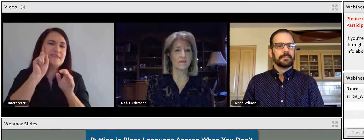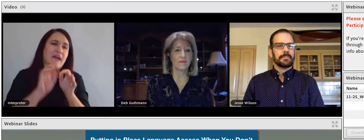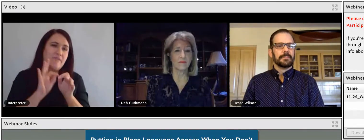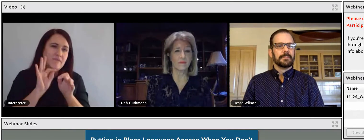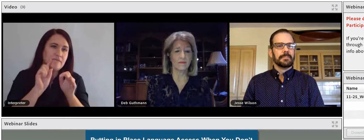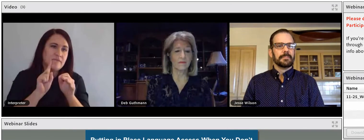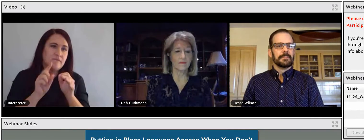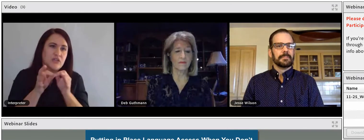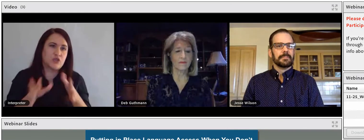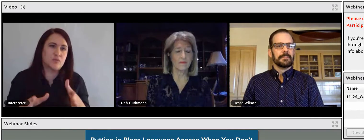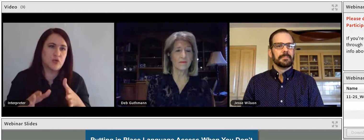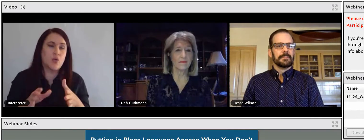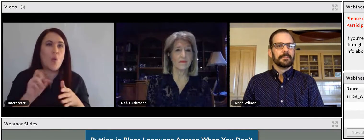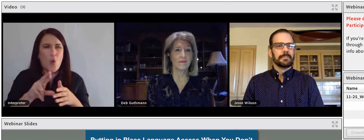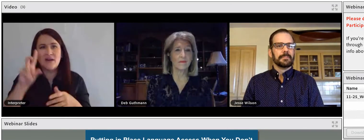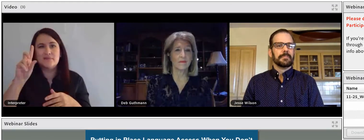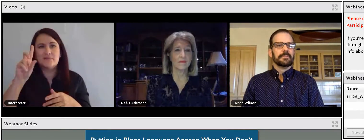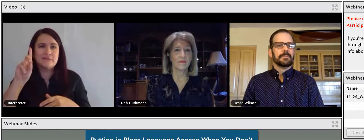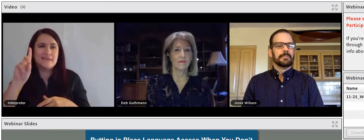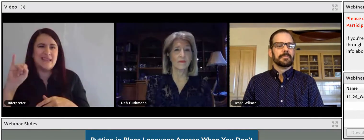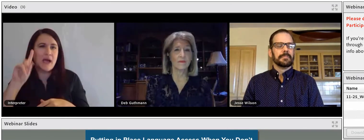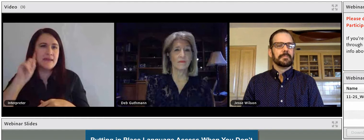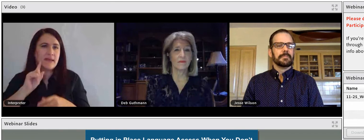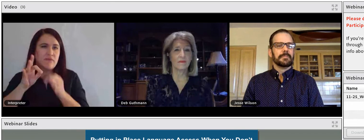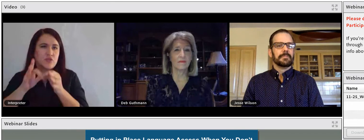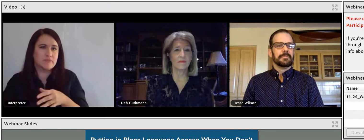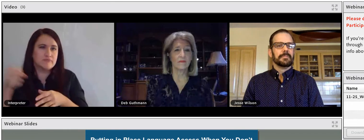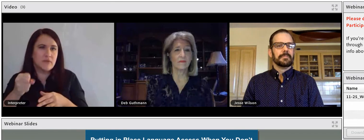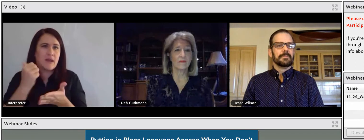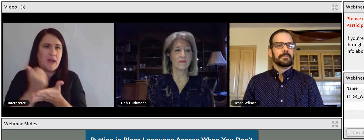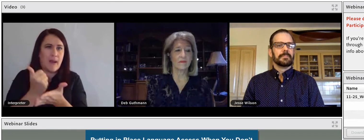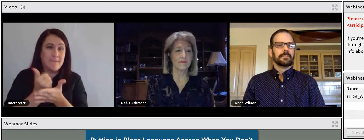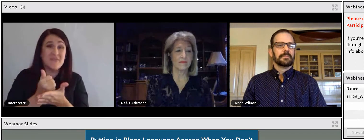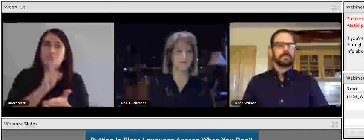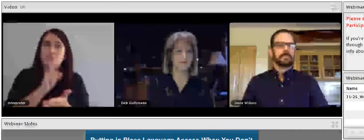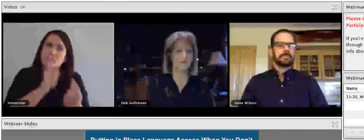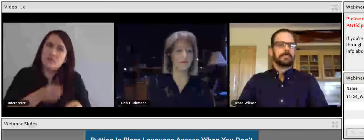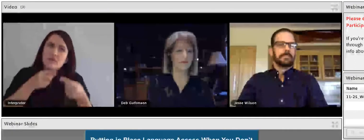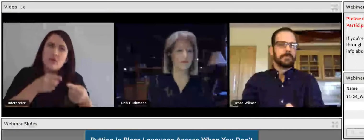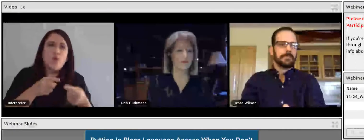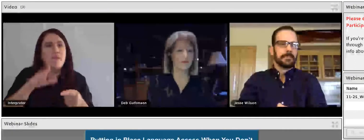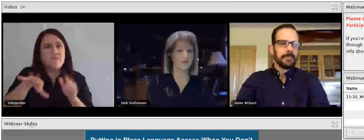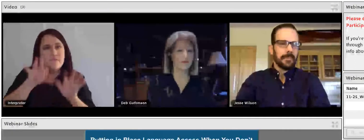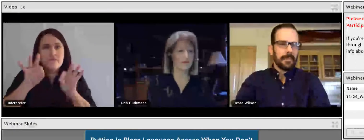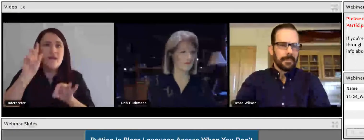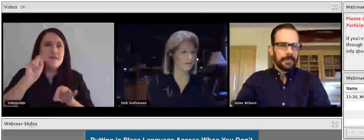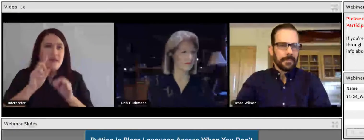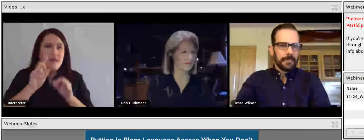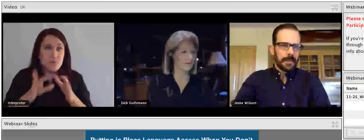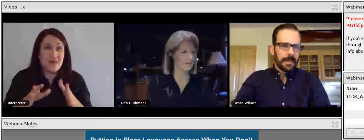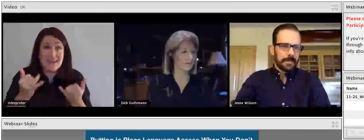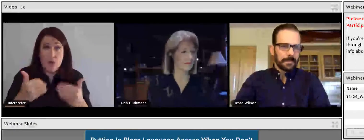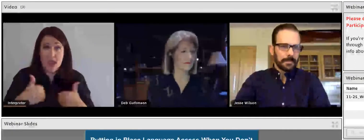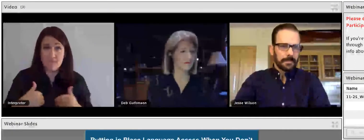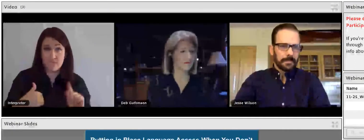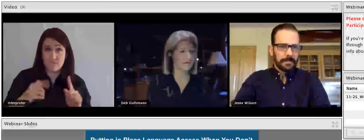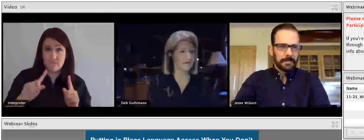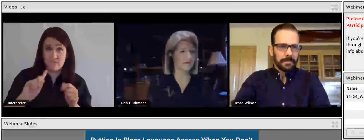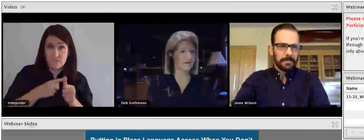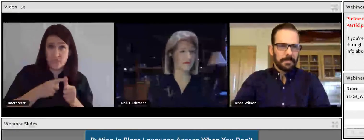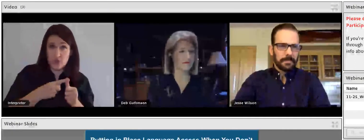help conceptually with that. It's very difficult to get deaf interpreters, so we now have our first deaf